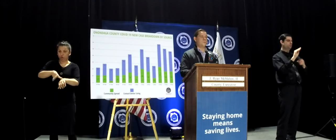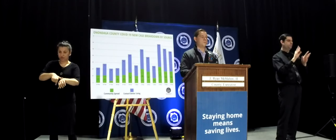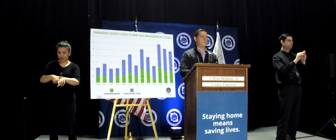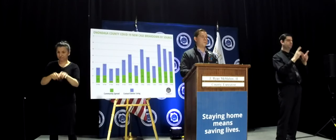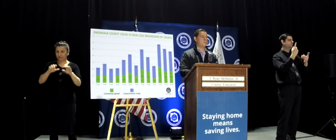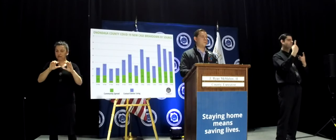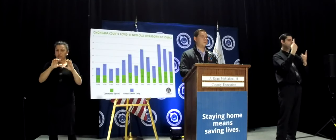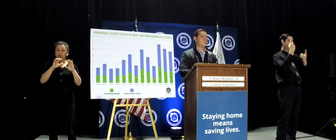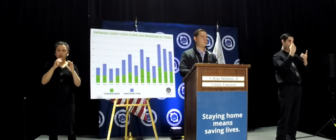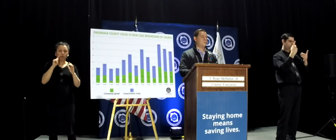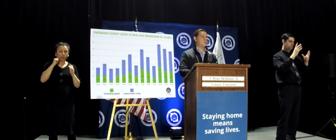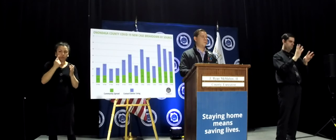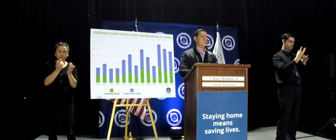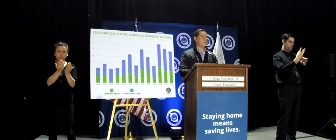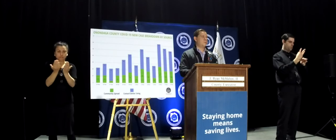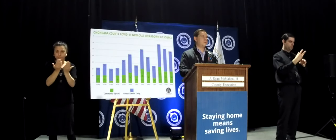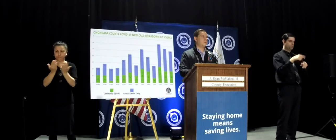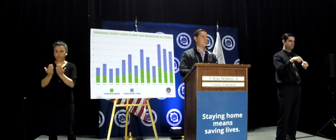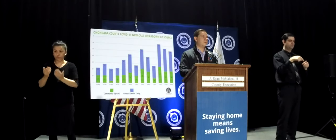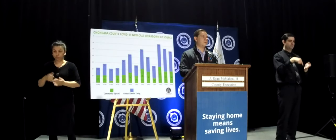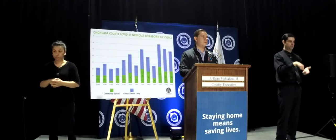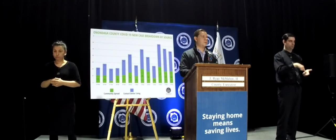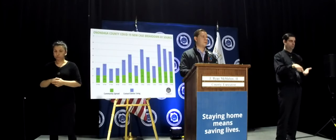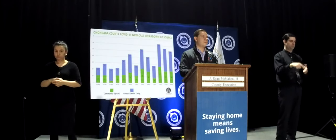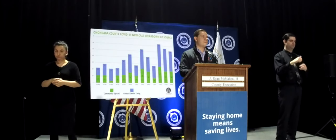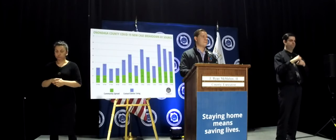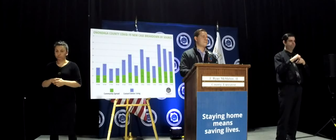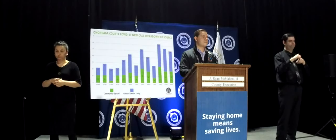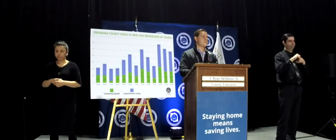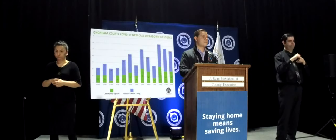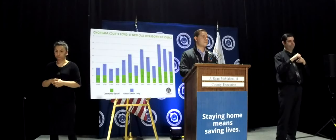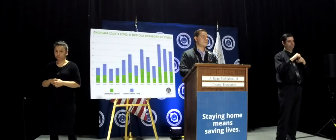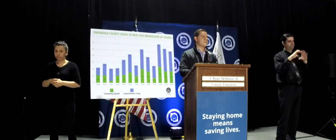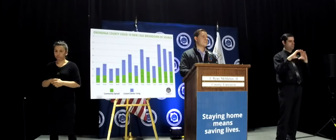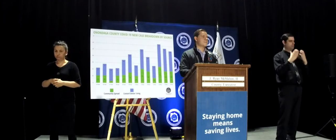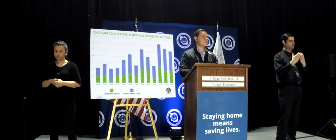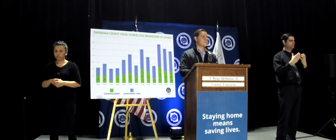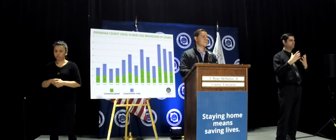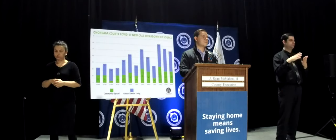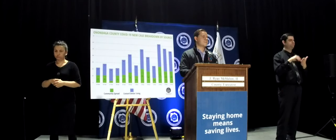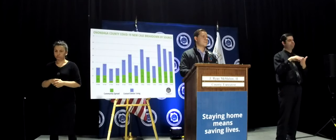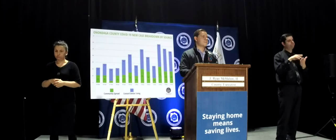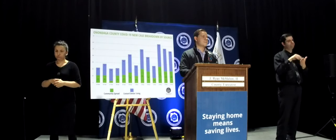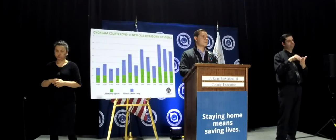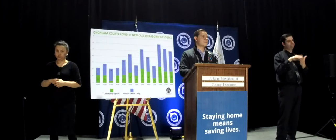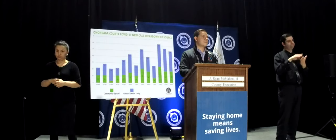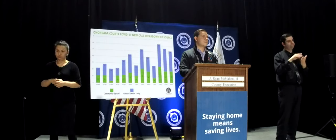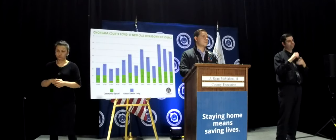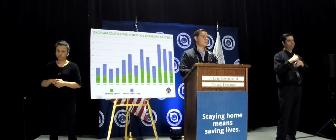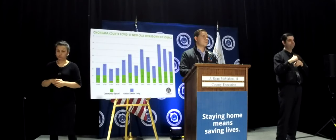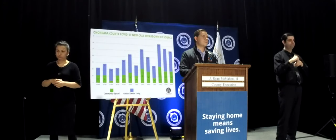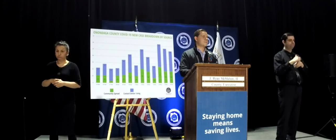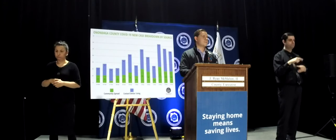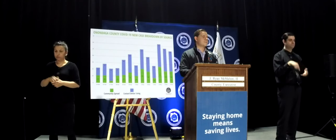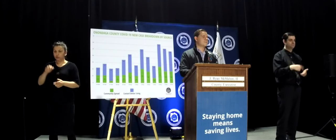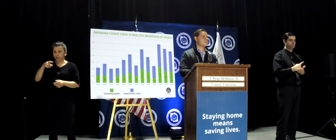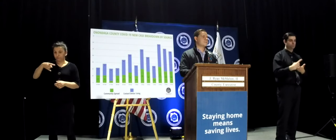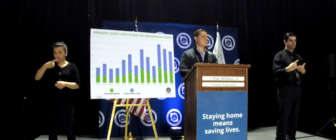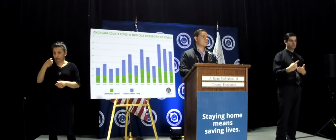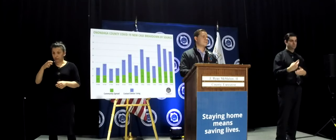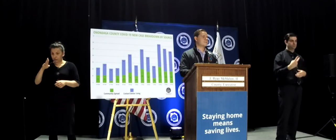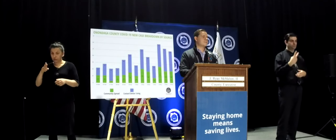This weekend, 2 fair favorites are going to be joining Pizza Free there at the fairgrounds. Is there any concern